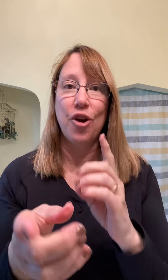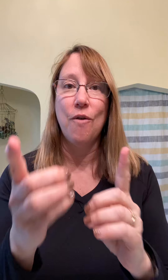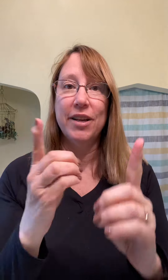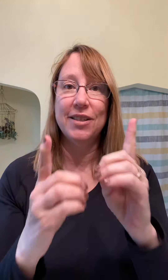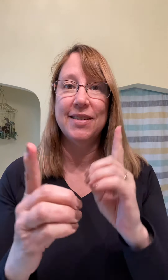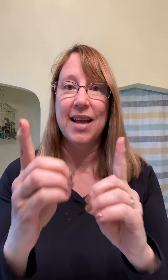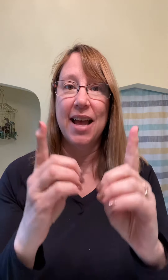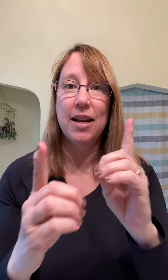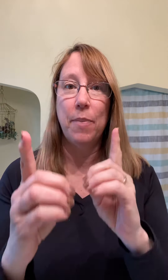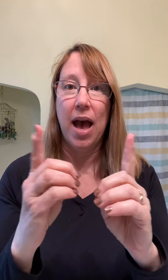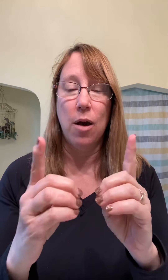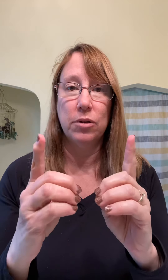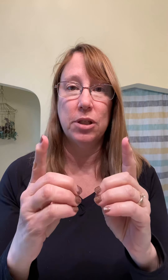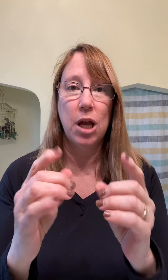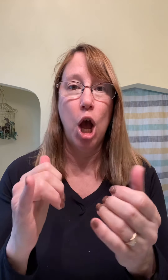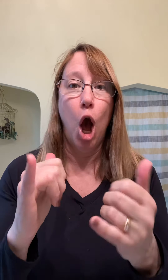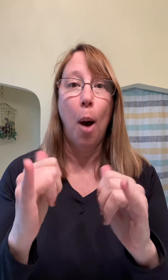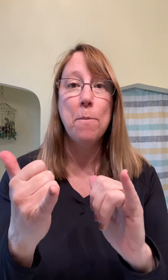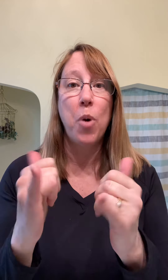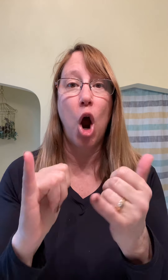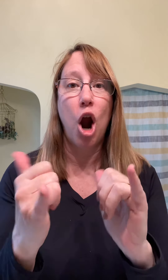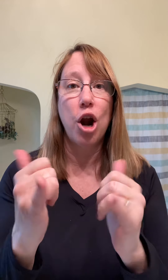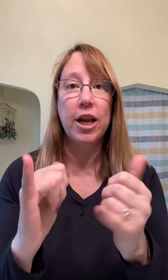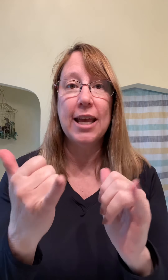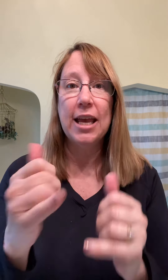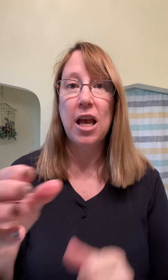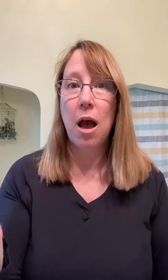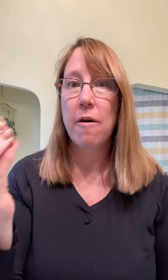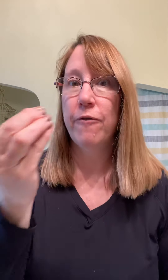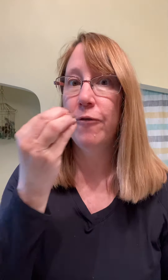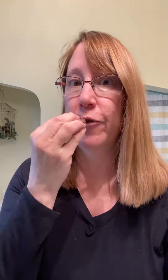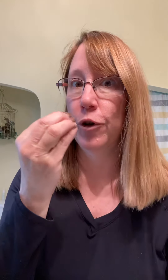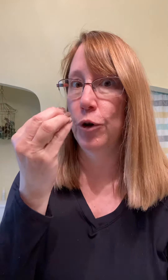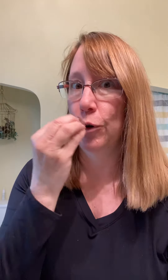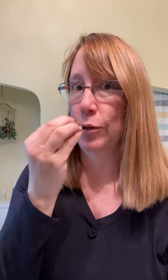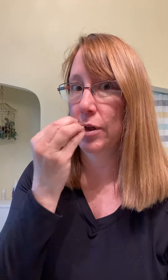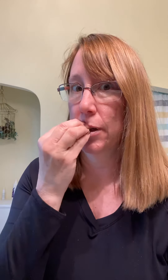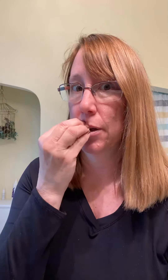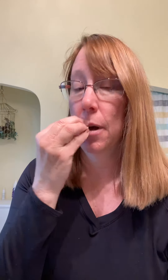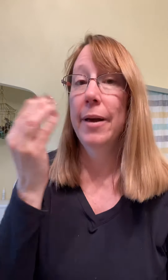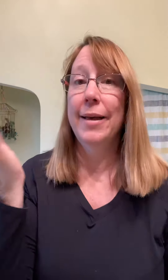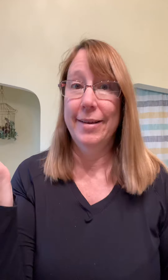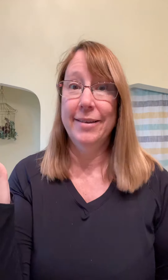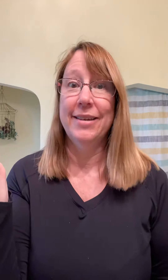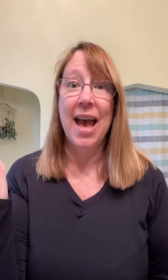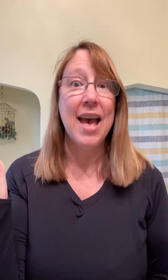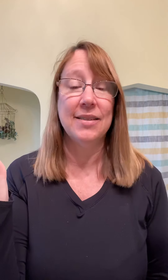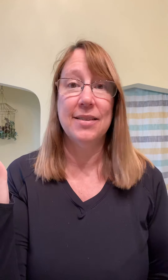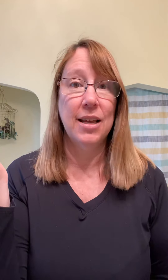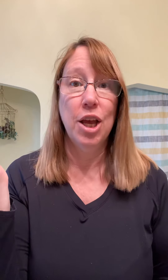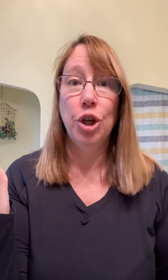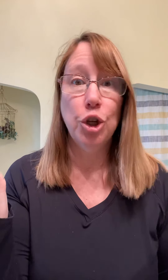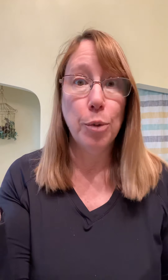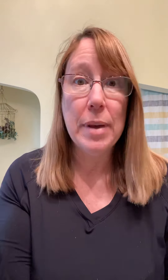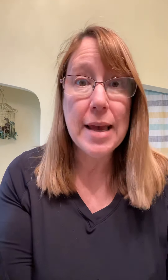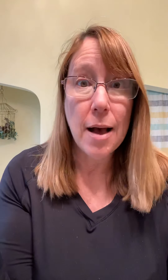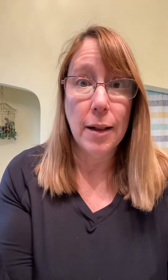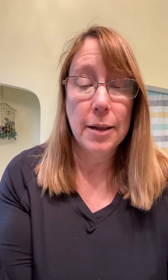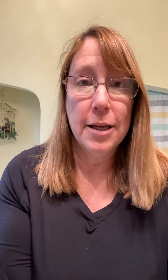going to sign about party food. Yes, your meal.